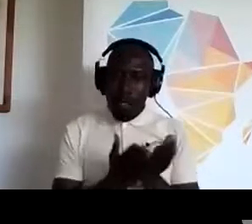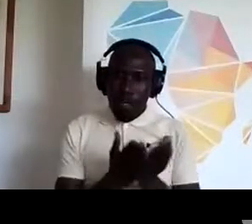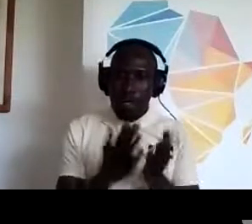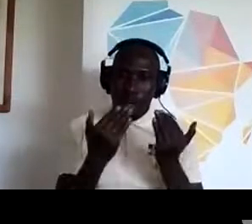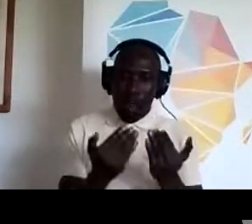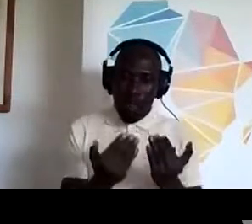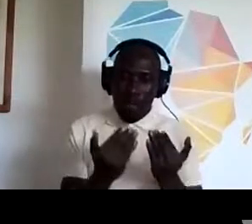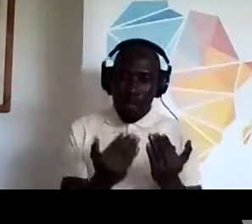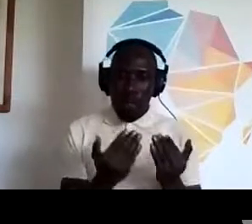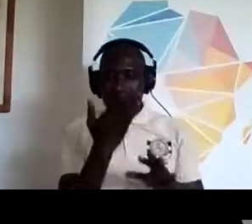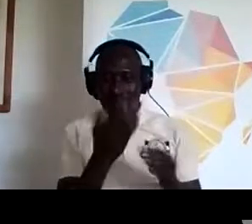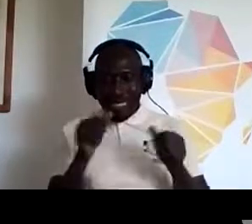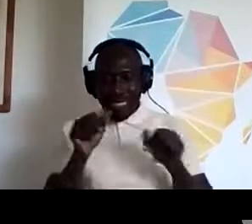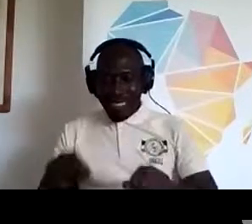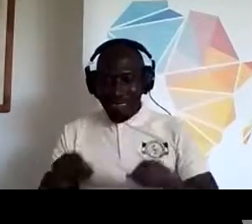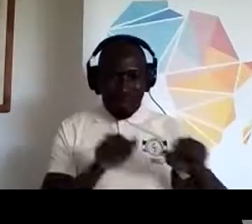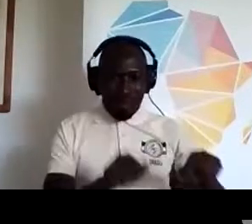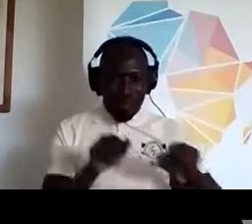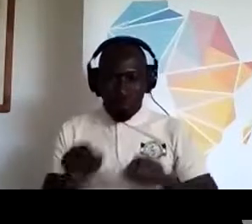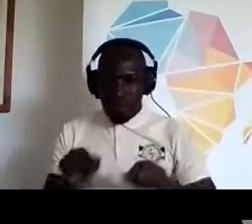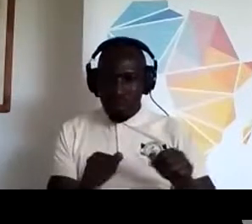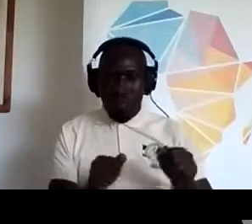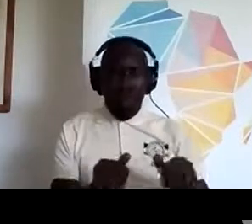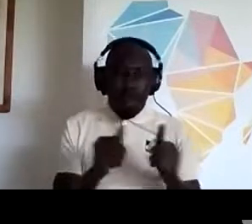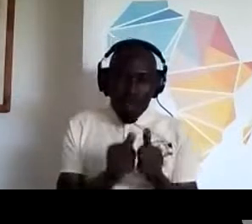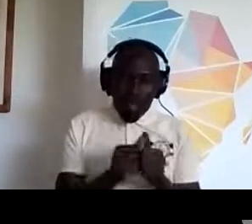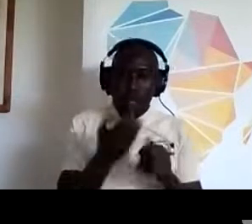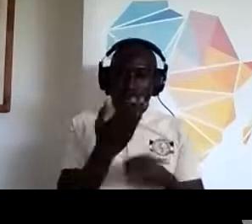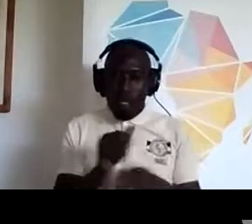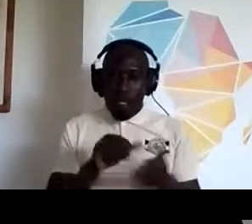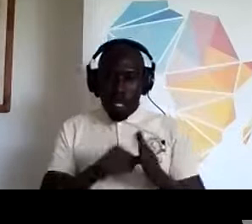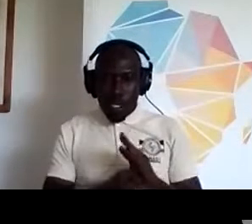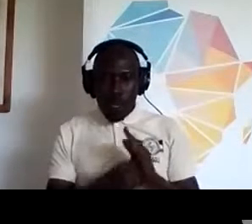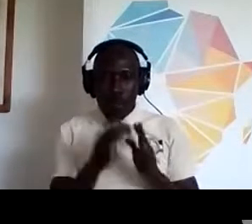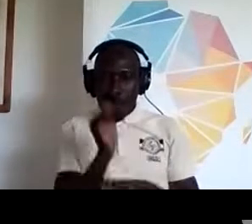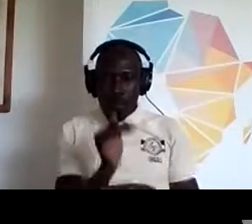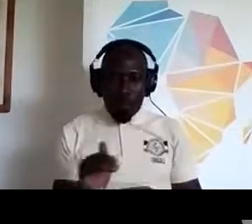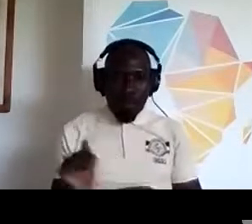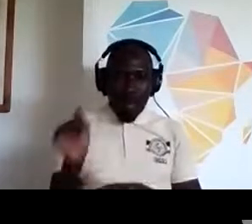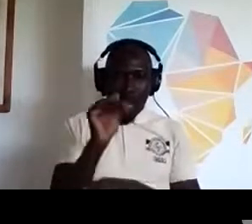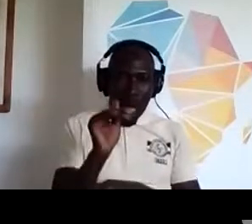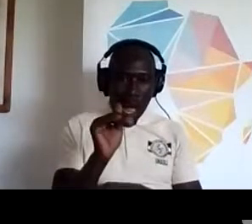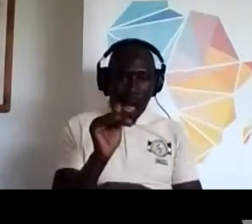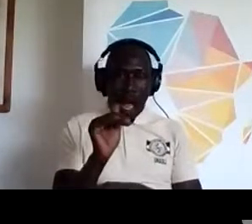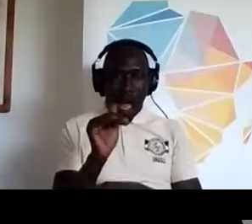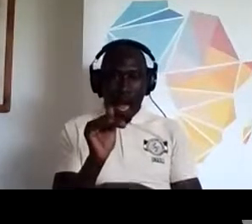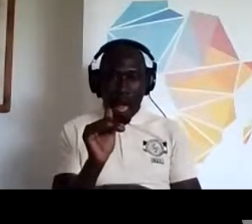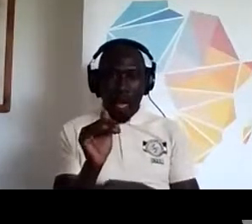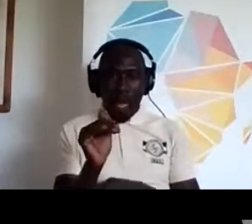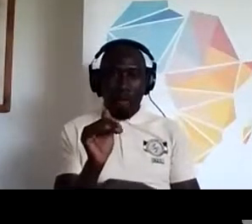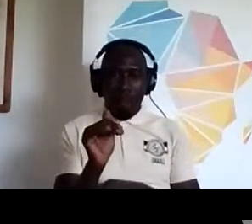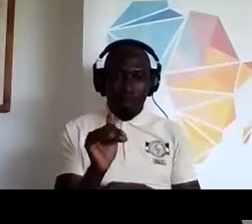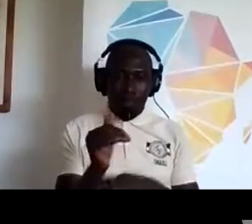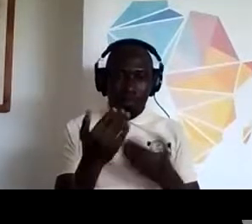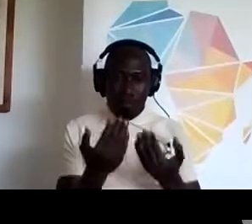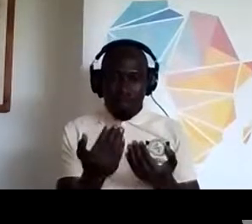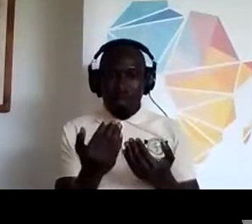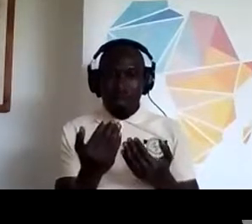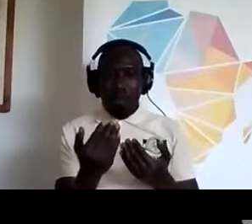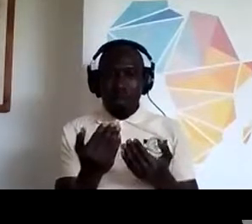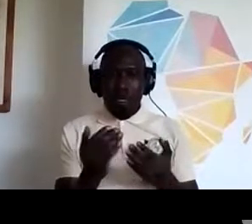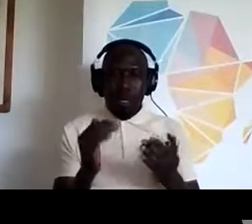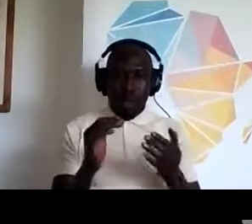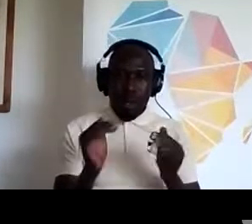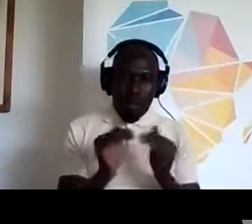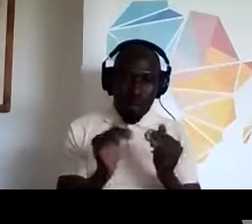they have been struggling with the issue, for instance, of hiring sign language interpreters. So this